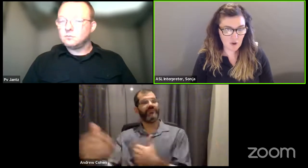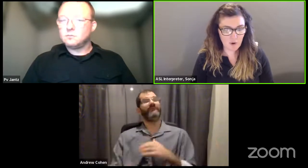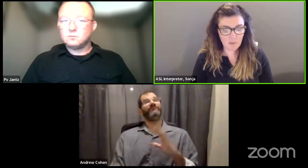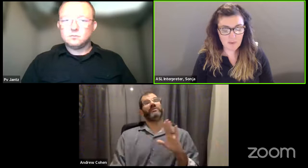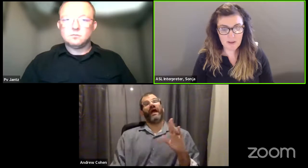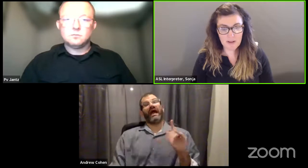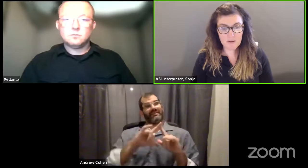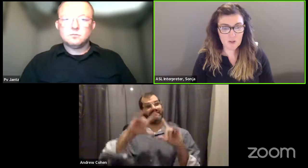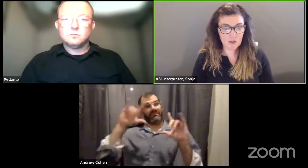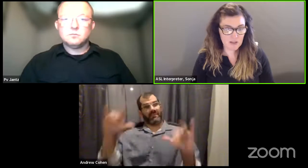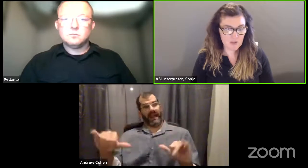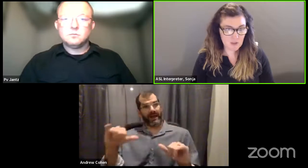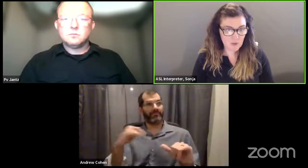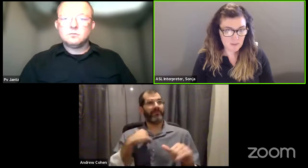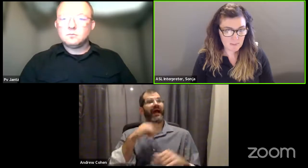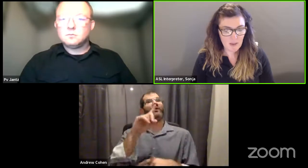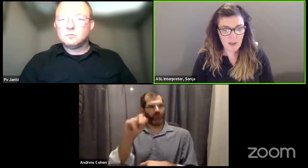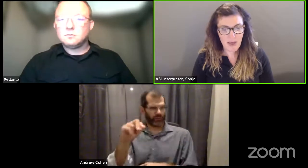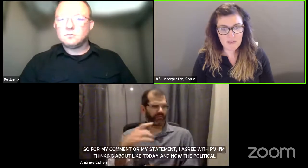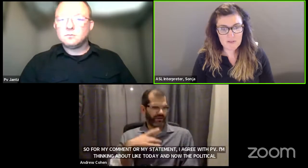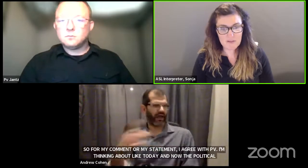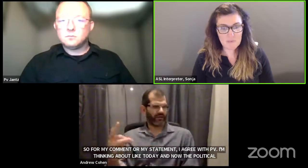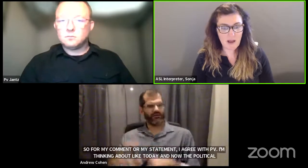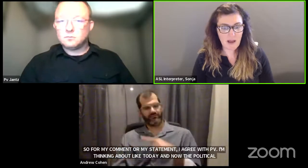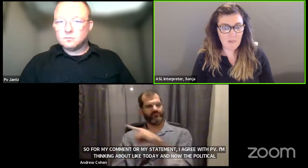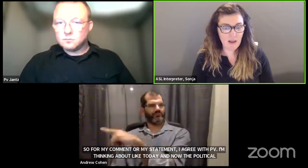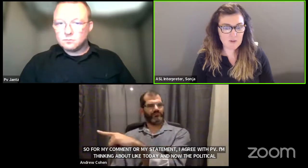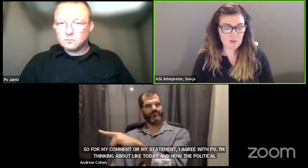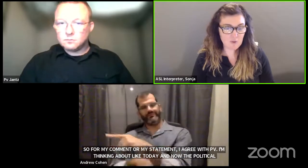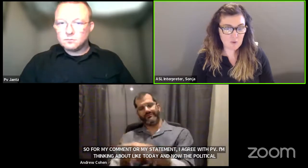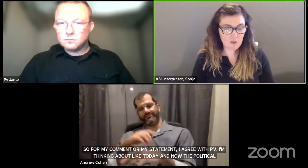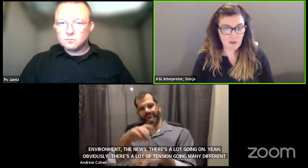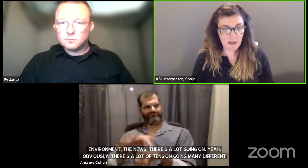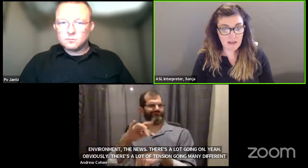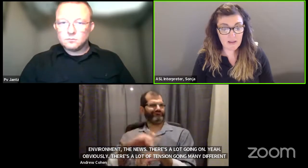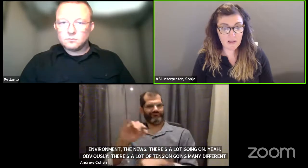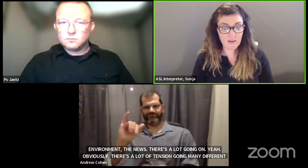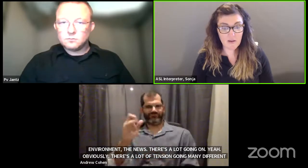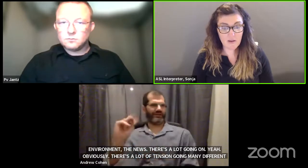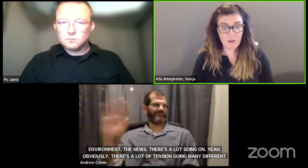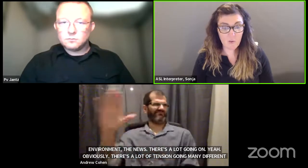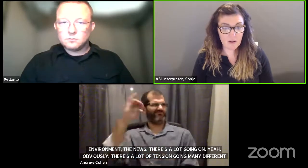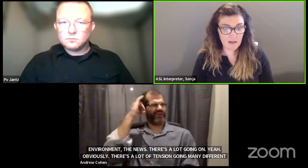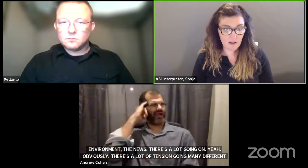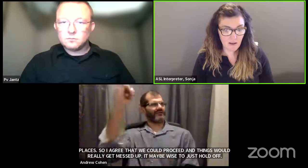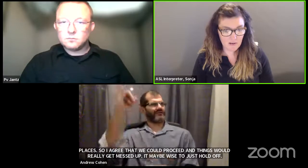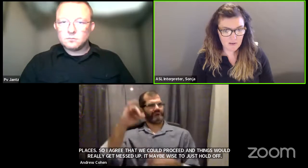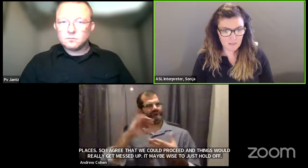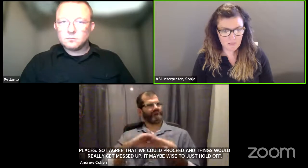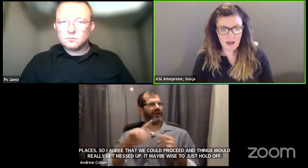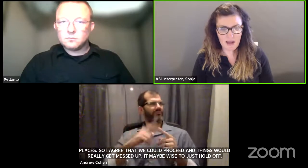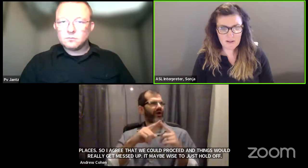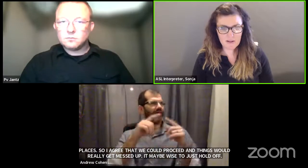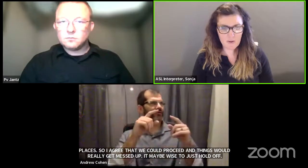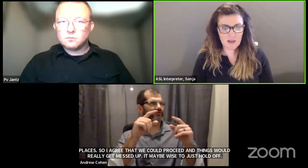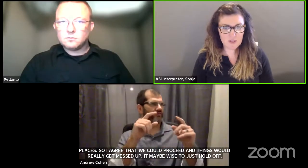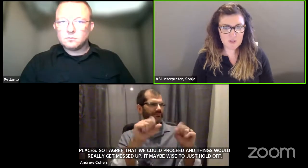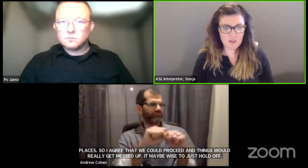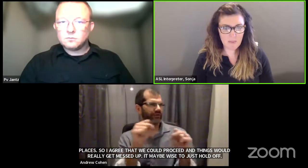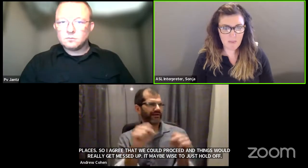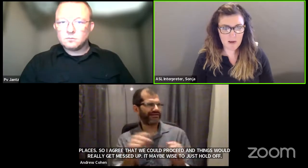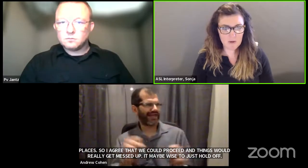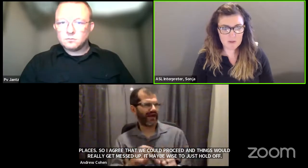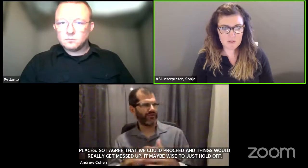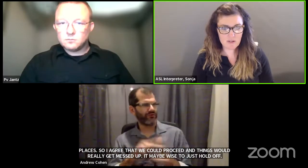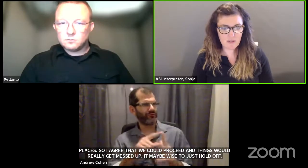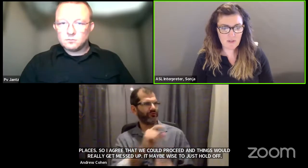election term, look into it. At the same time, I do like what Kyla had